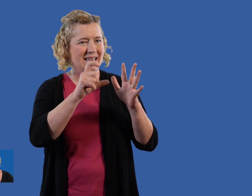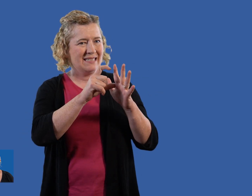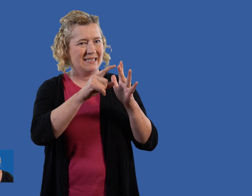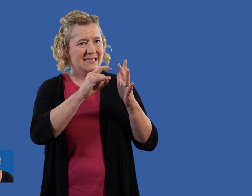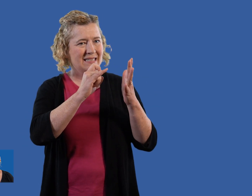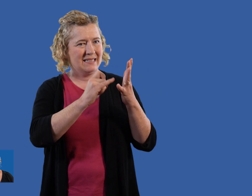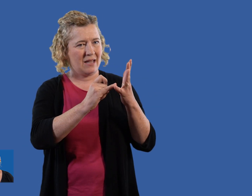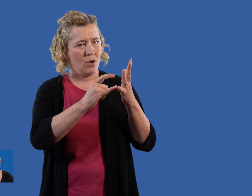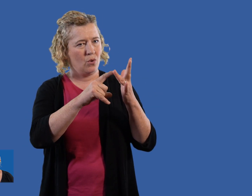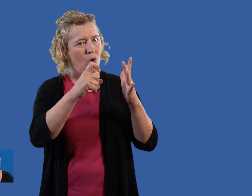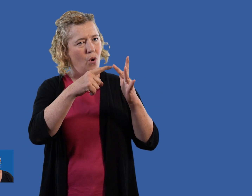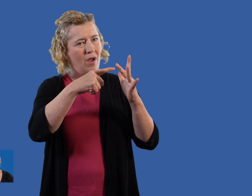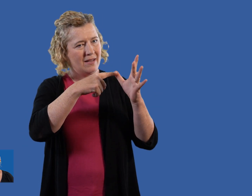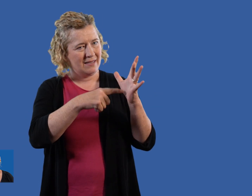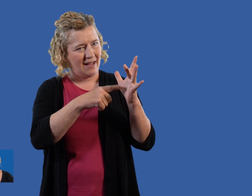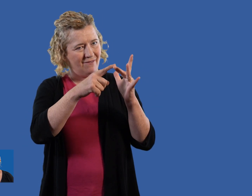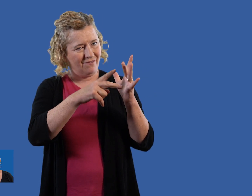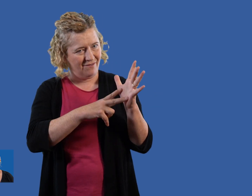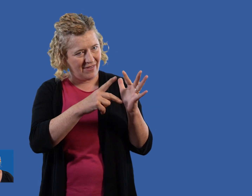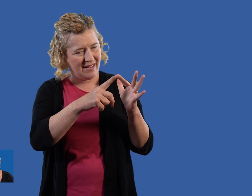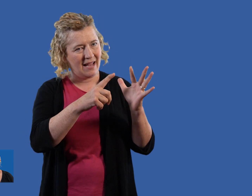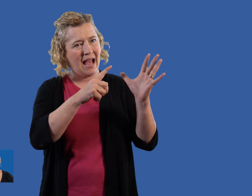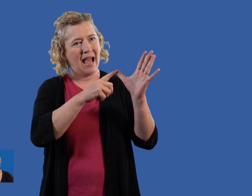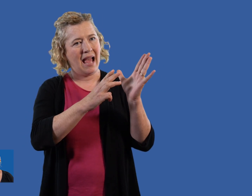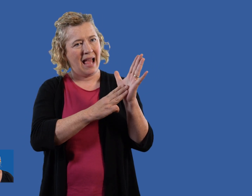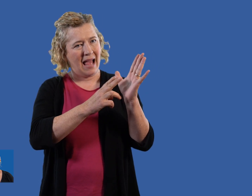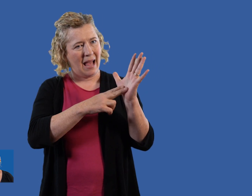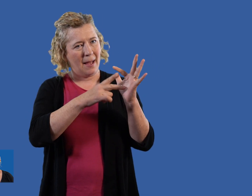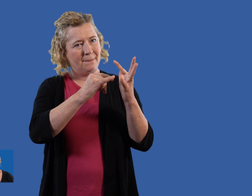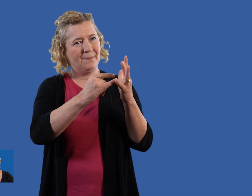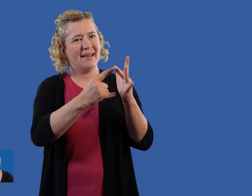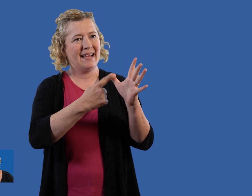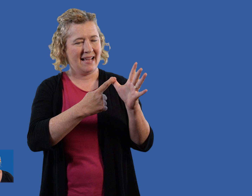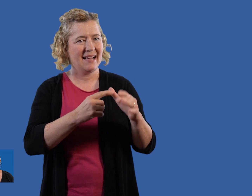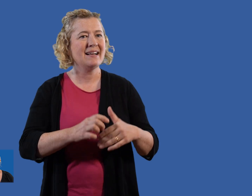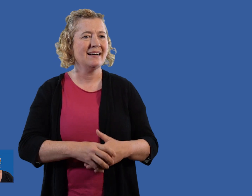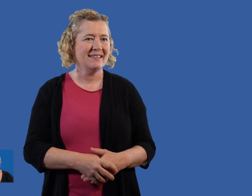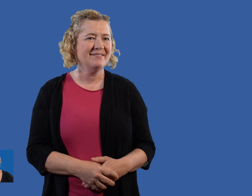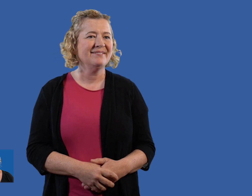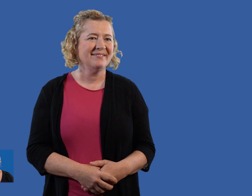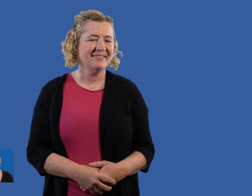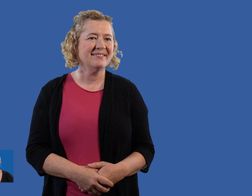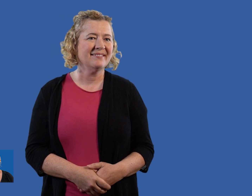event, and it's called dissociative amnesia.